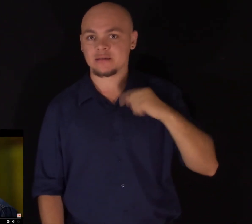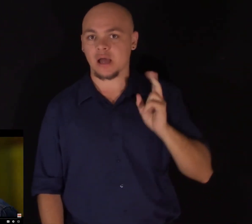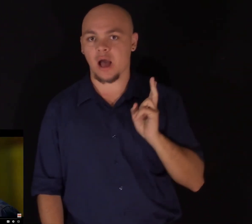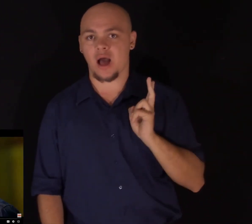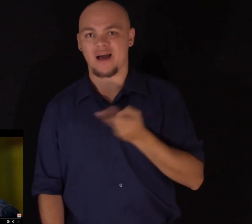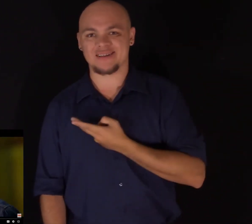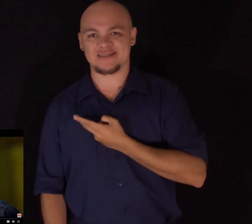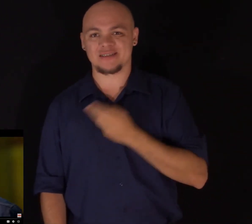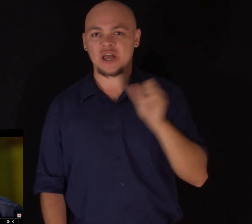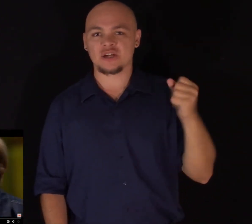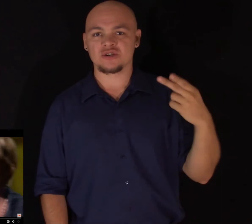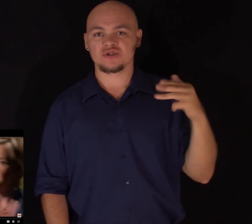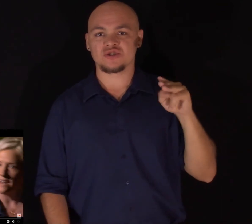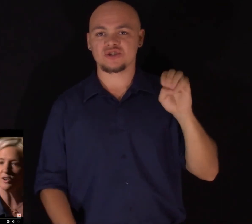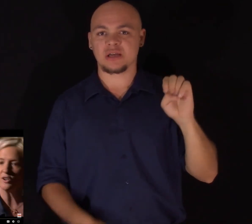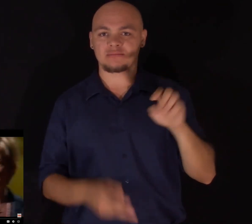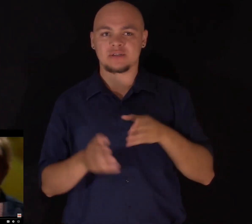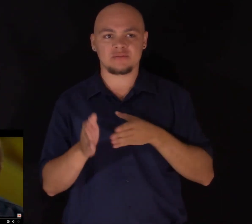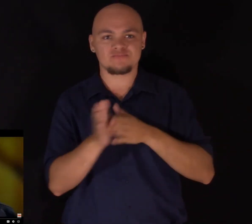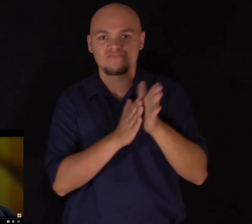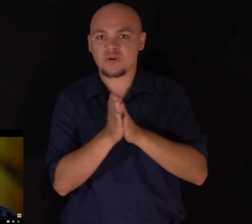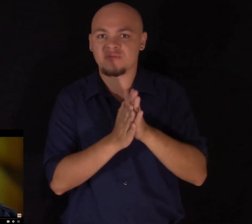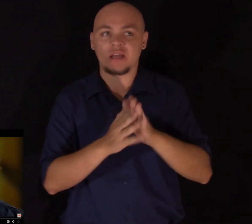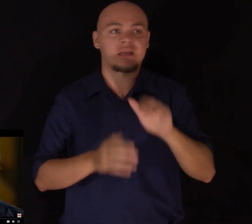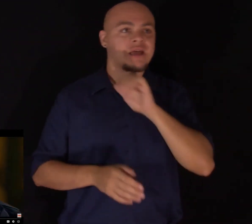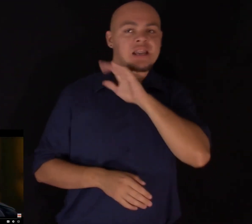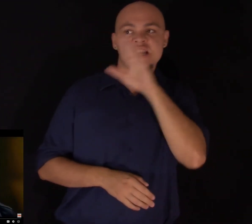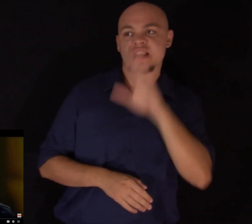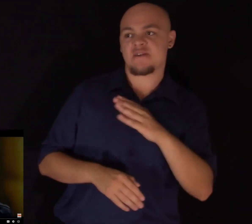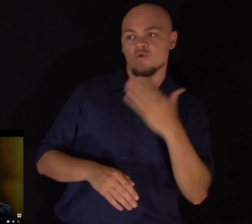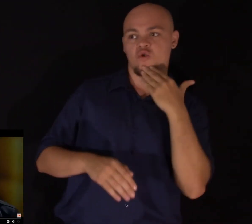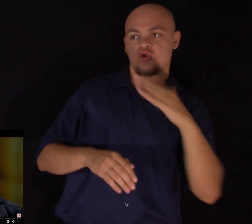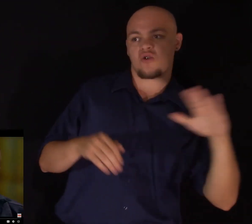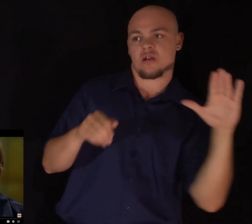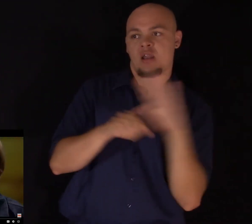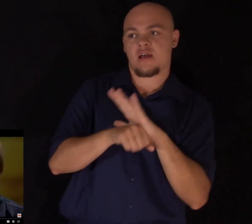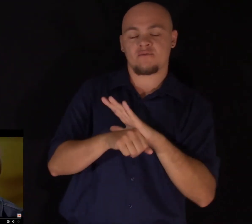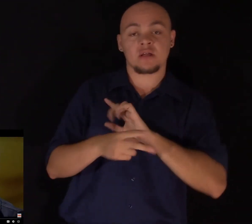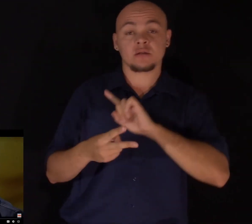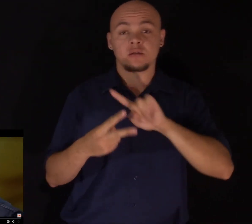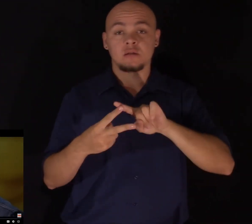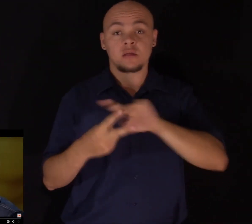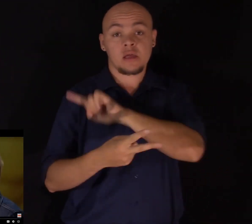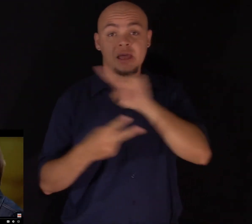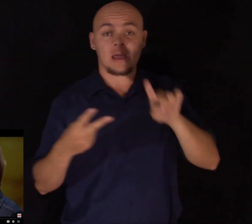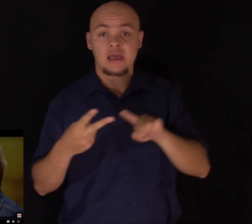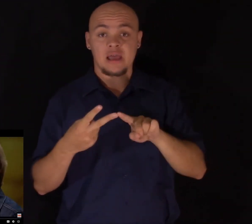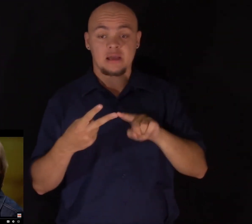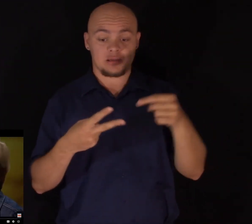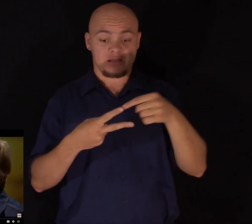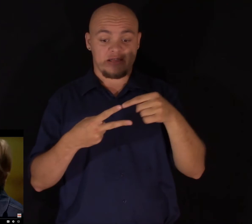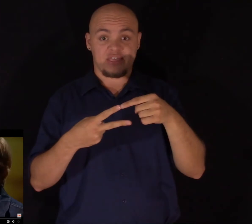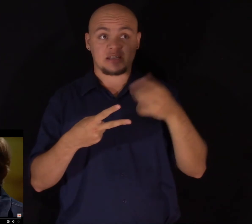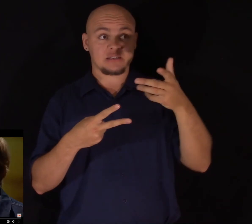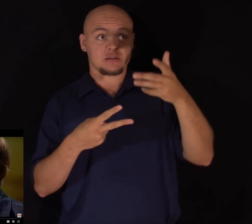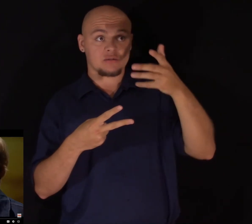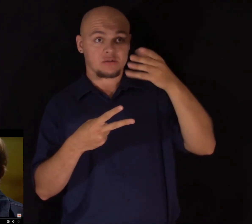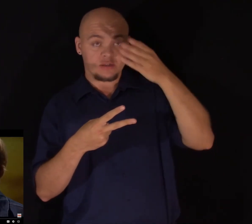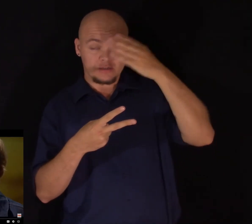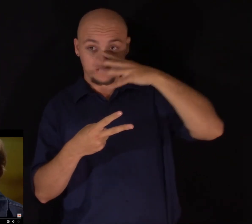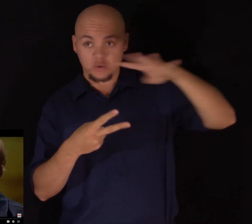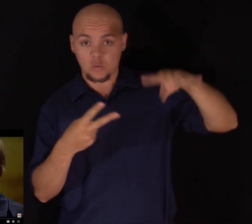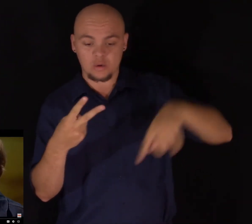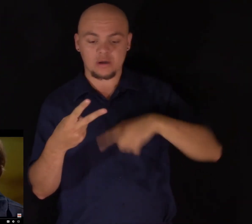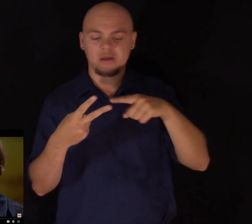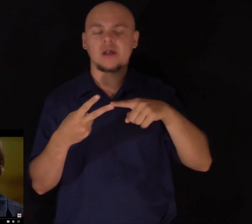Shame drives two big tapes: never good enough, and if you can talk it out of that one, who do you think you are?